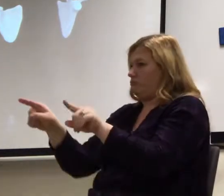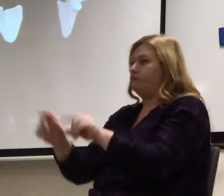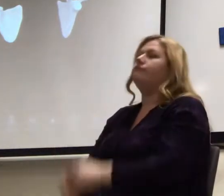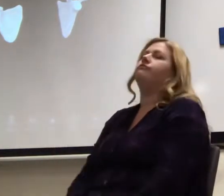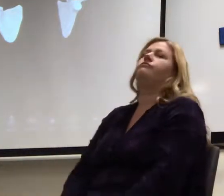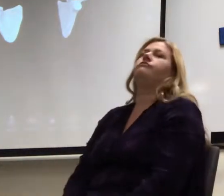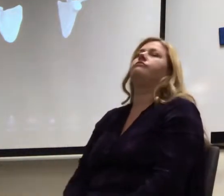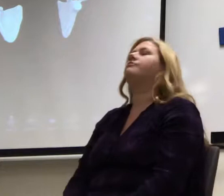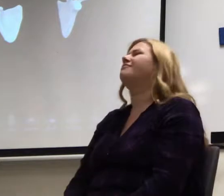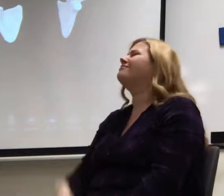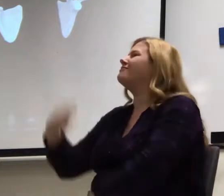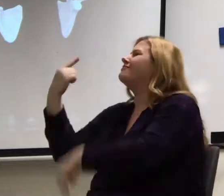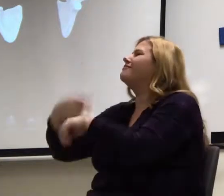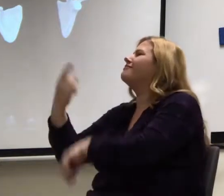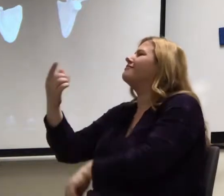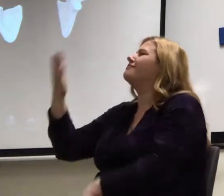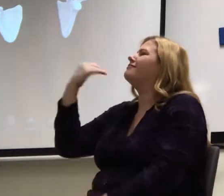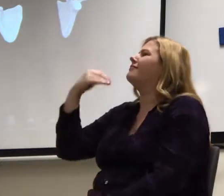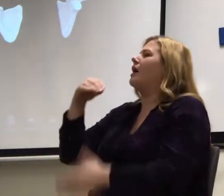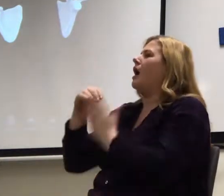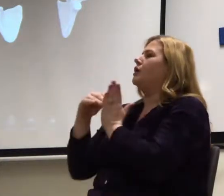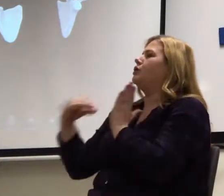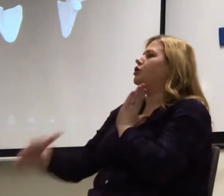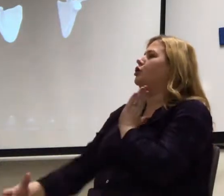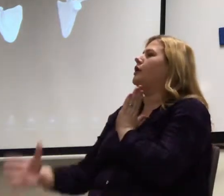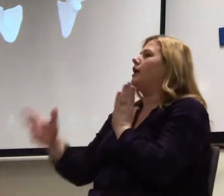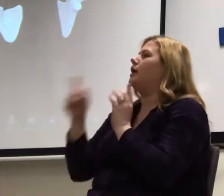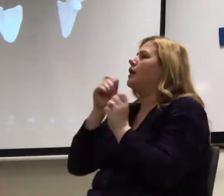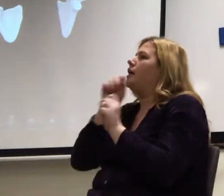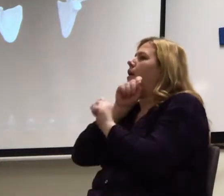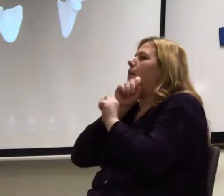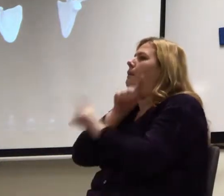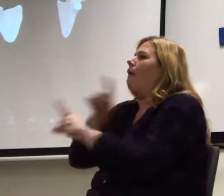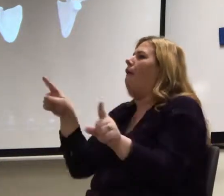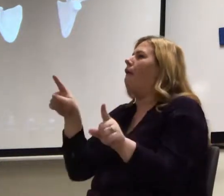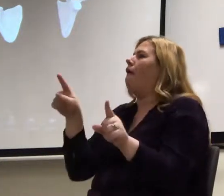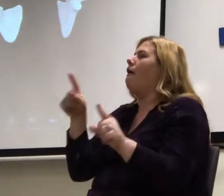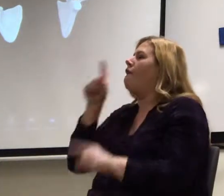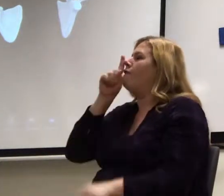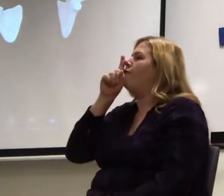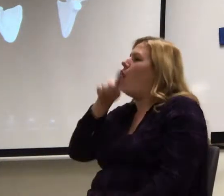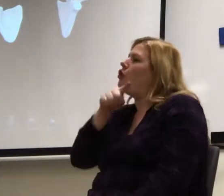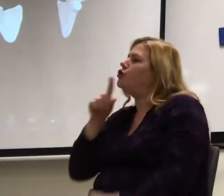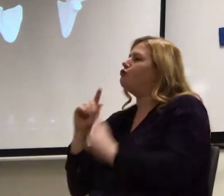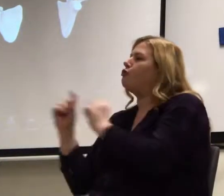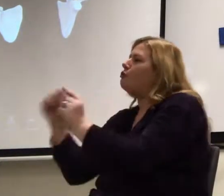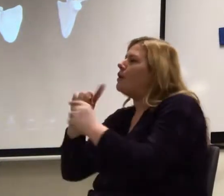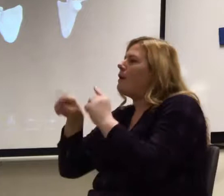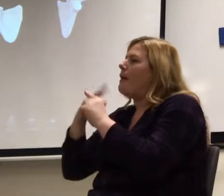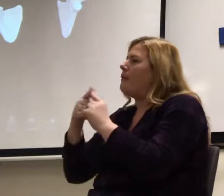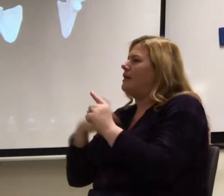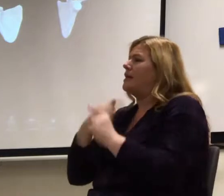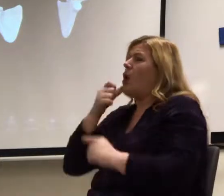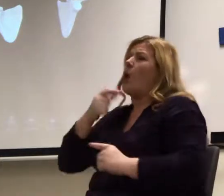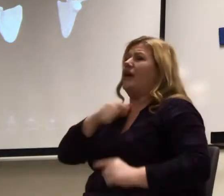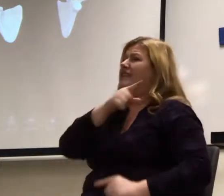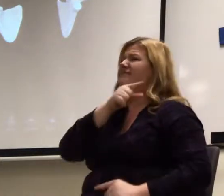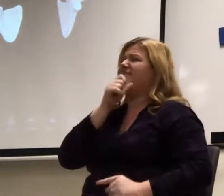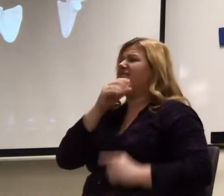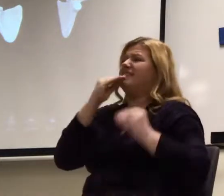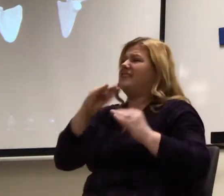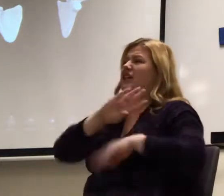Yeah, one time I had a student spread a false rumor about me. They said I don't teach all the bones, and that's not true. I teach them all. I think they were just